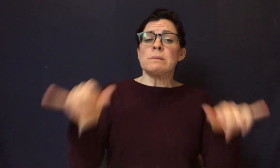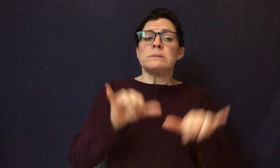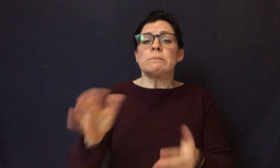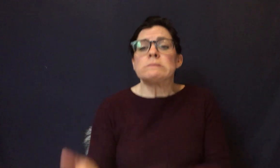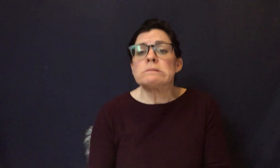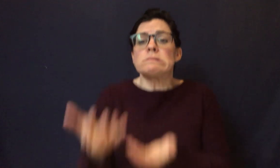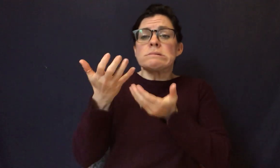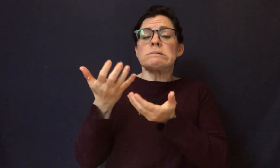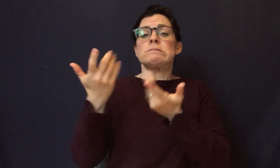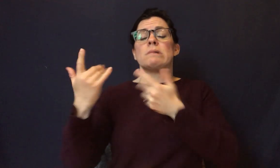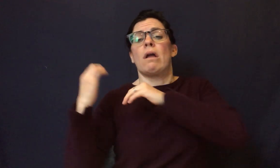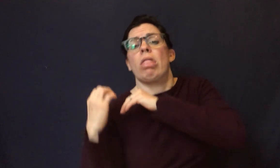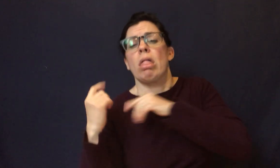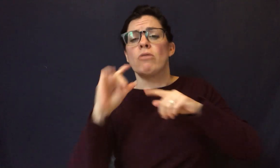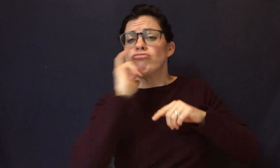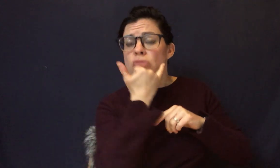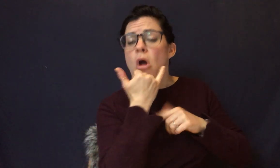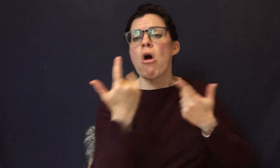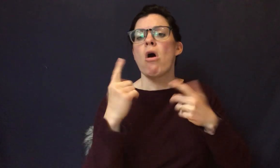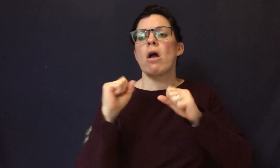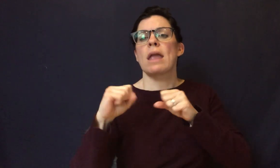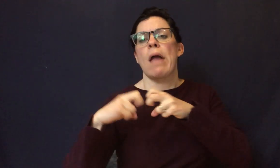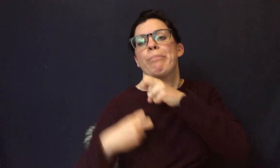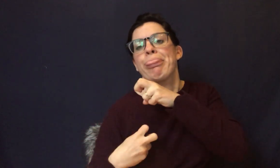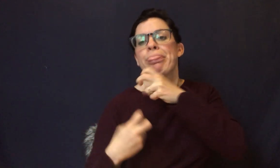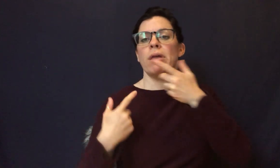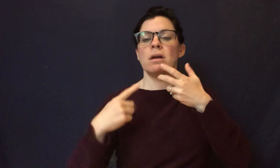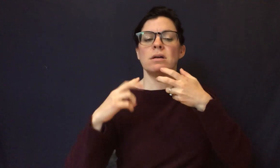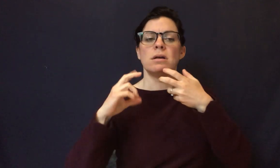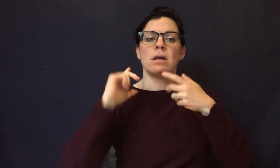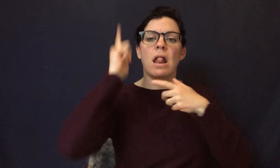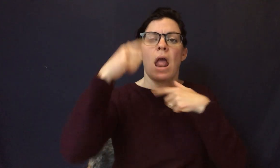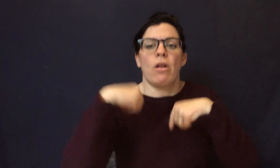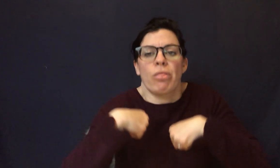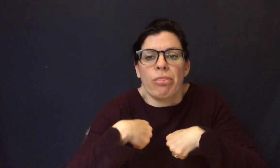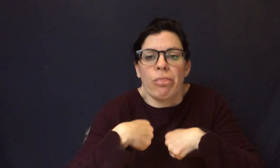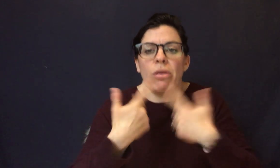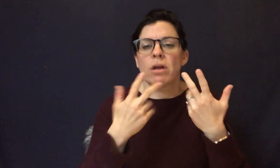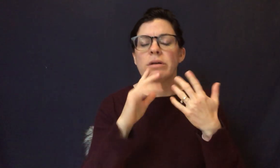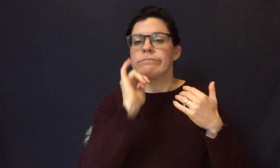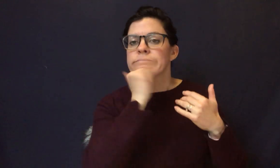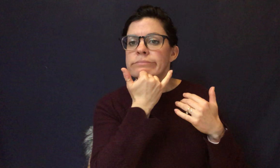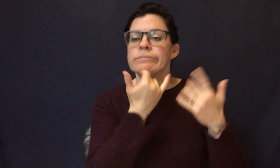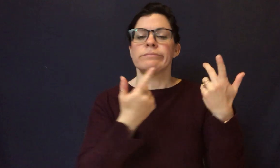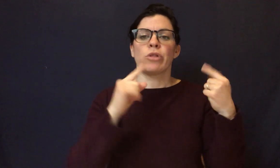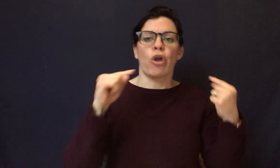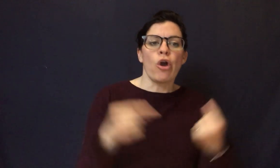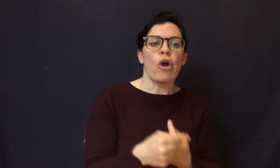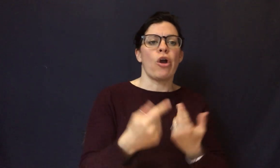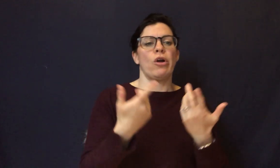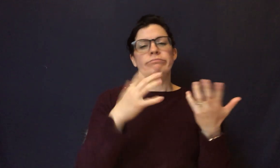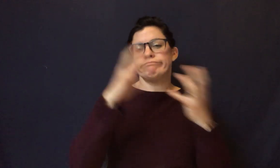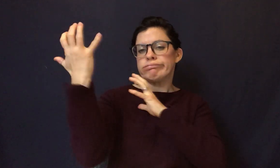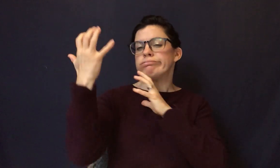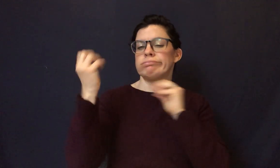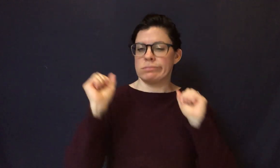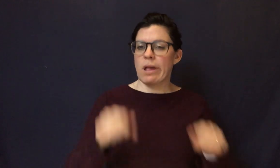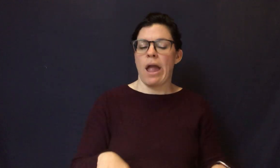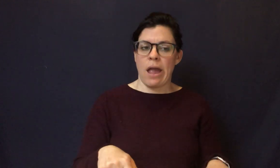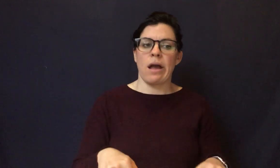right here, okay, it has impact on different workers, that type of thing. Some people